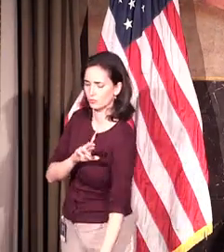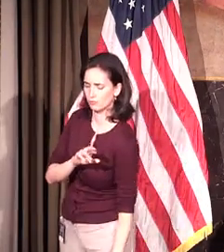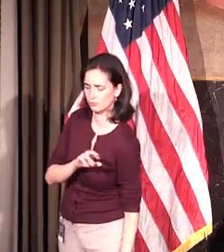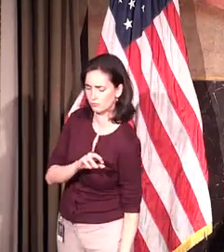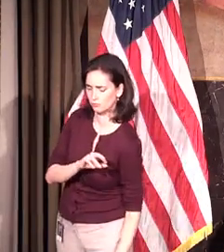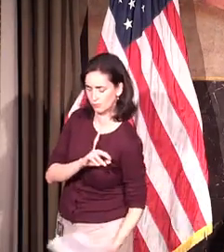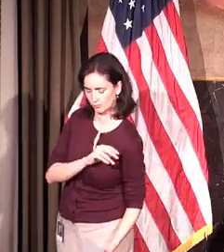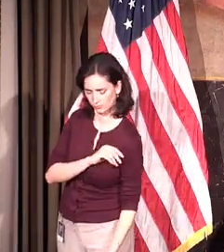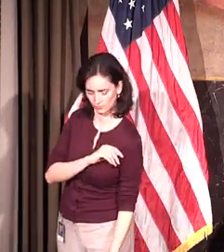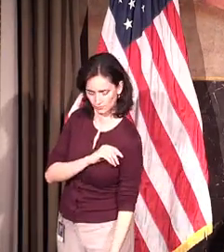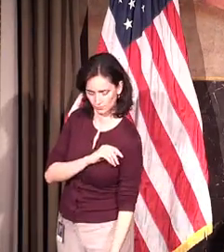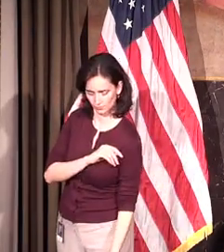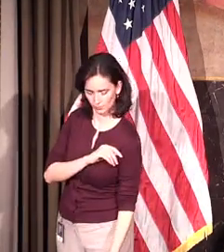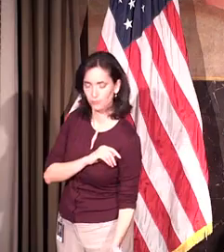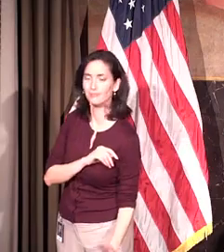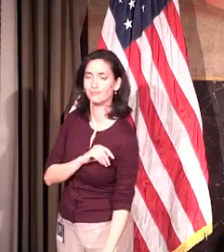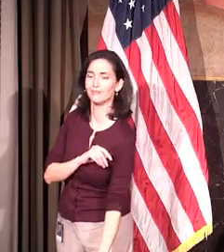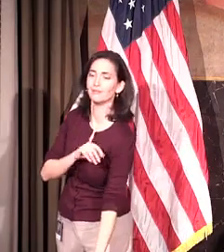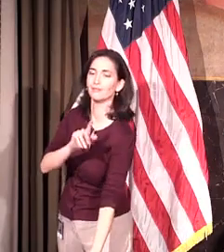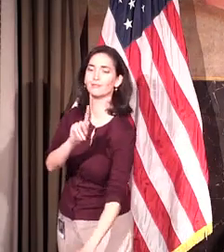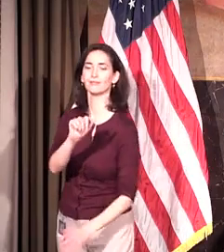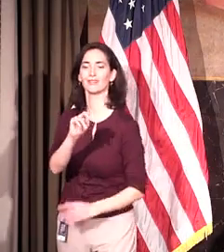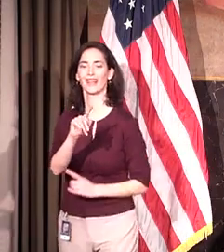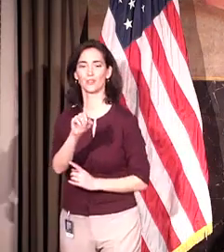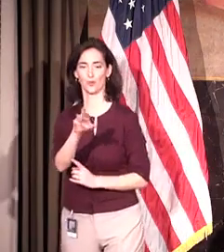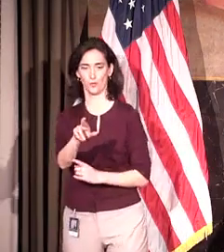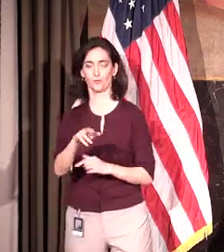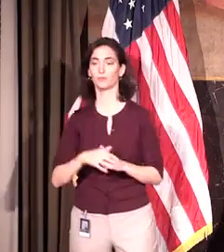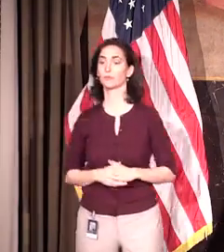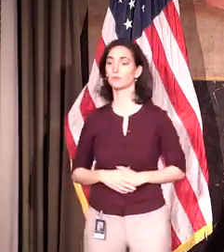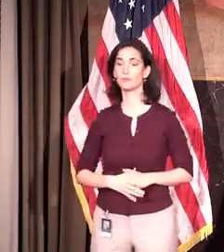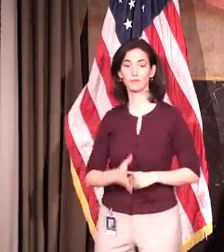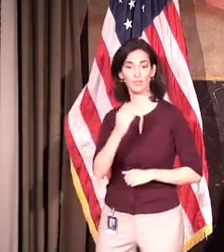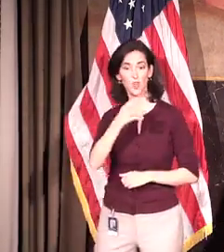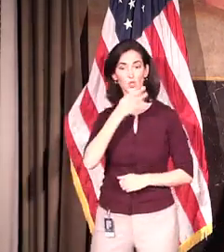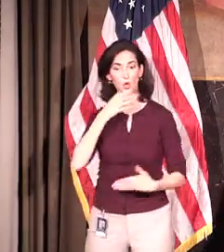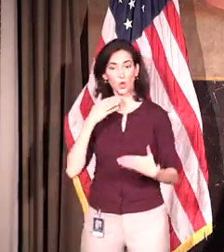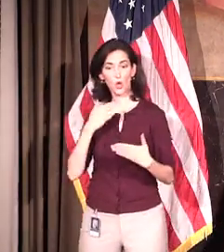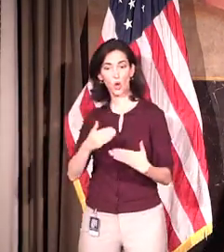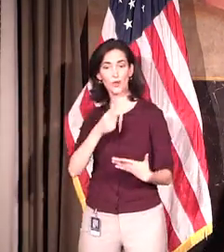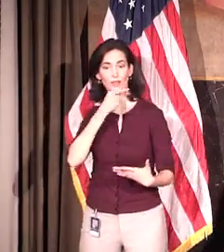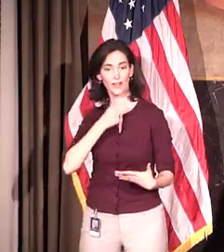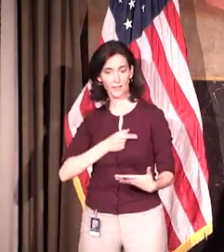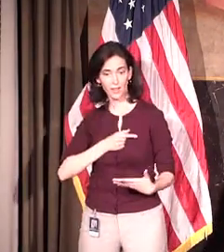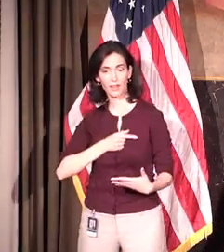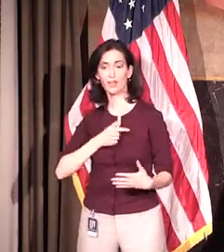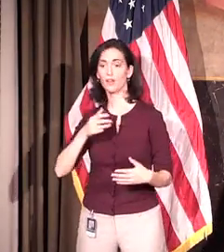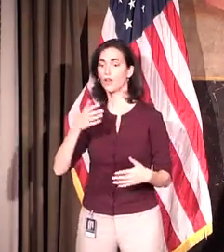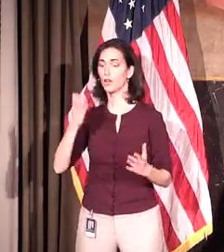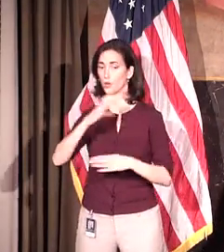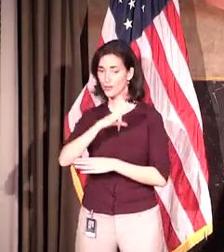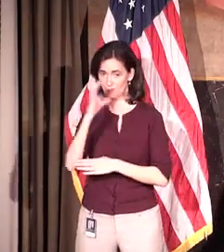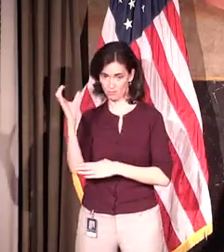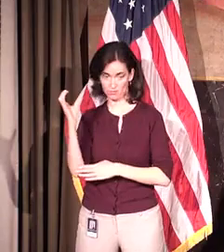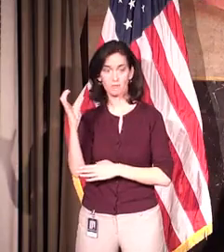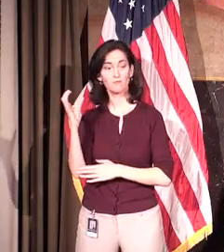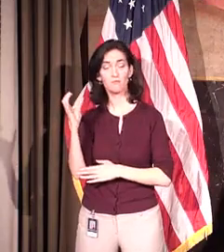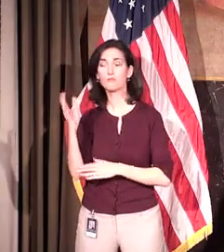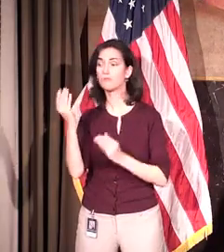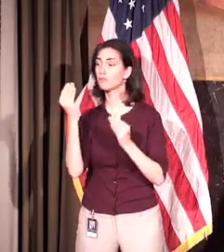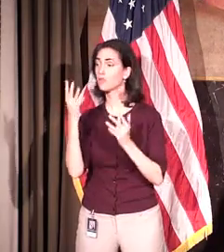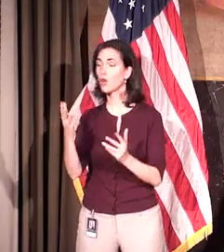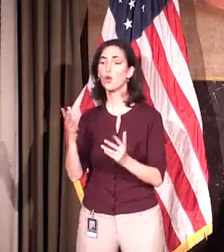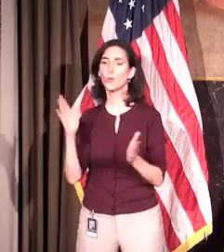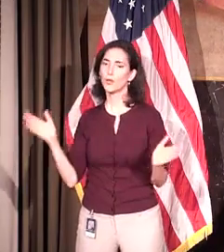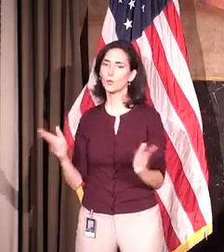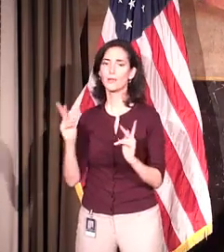So as the holidays approach, we're going to continue to ask people to get their flu shots. More important this